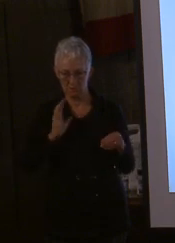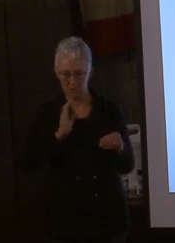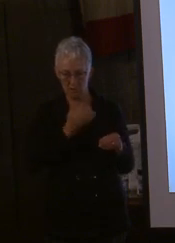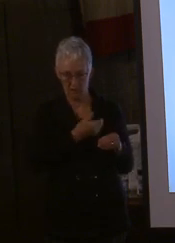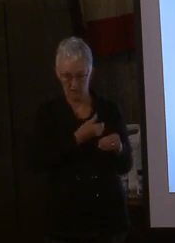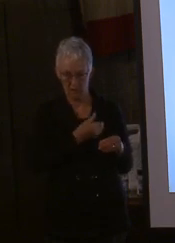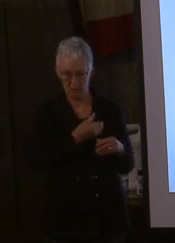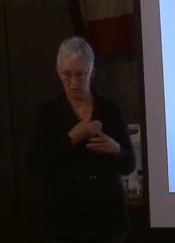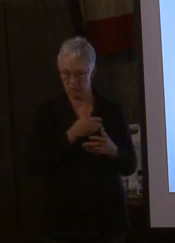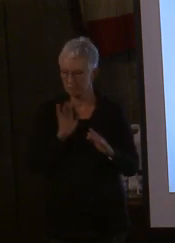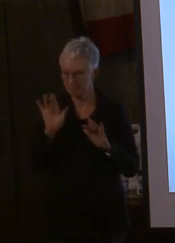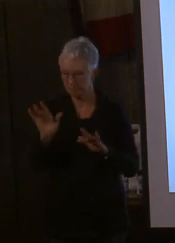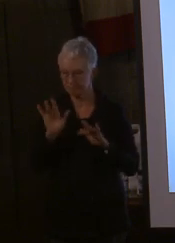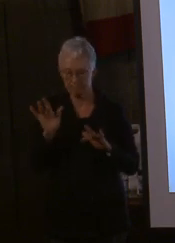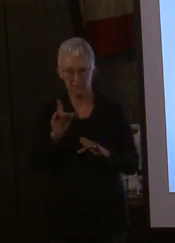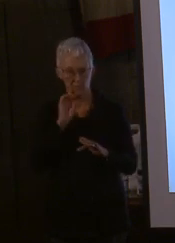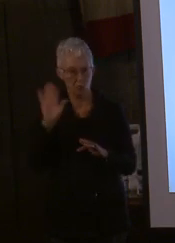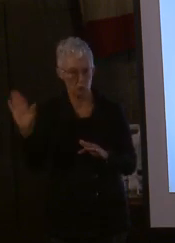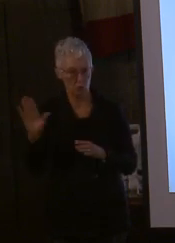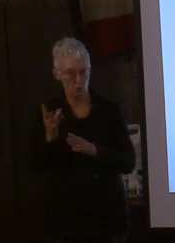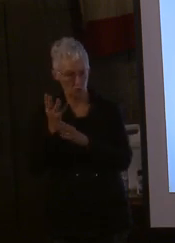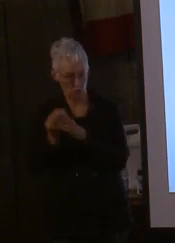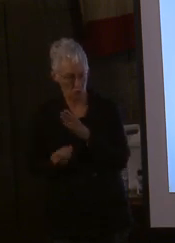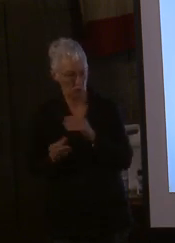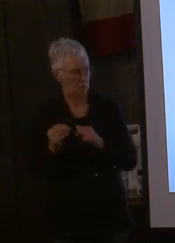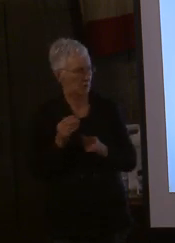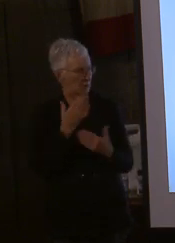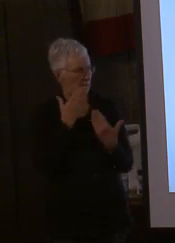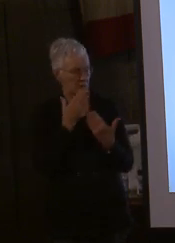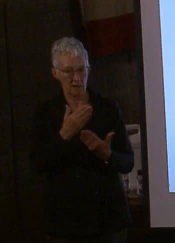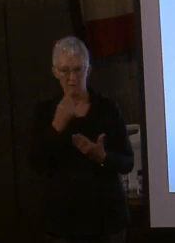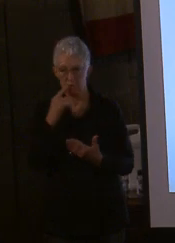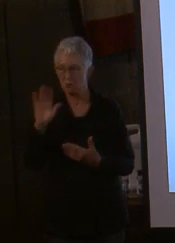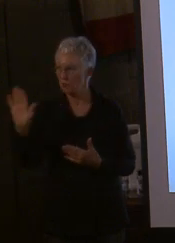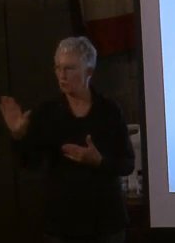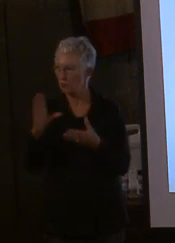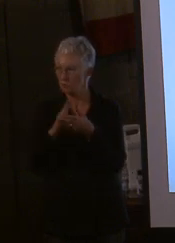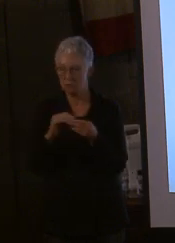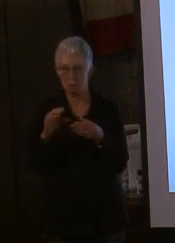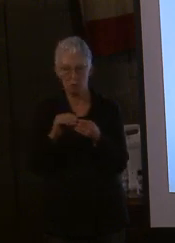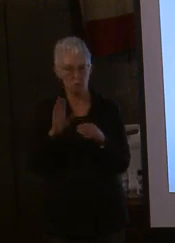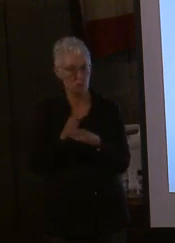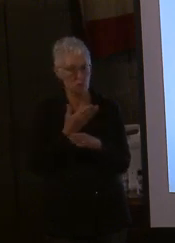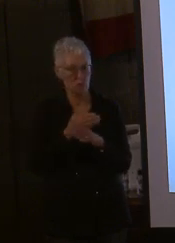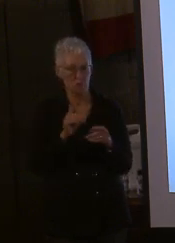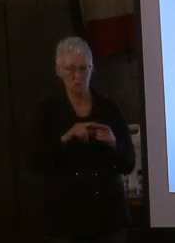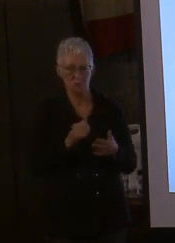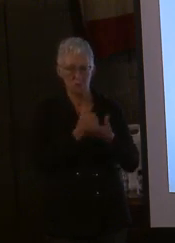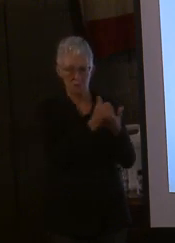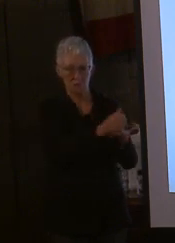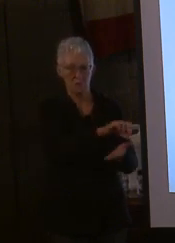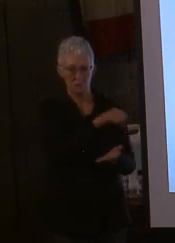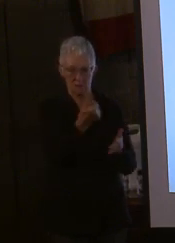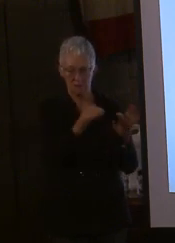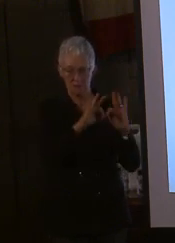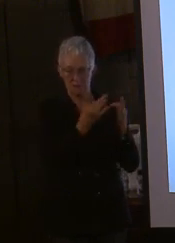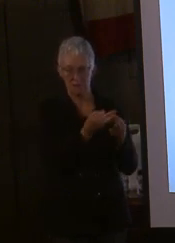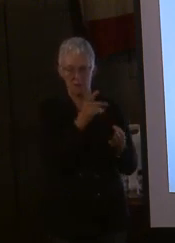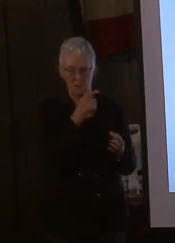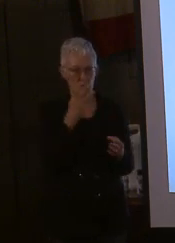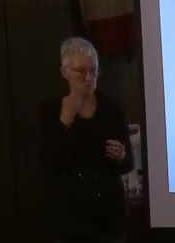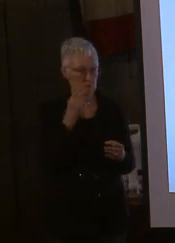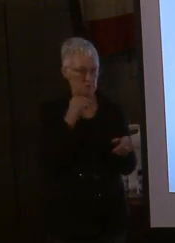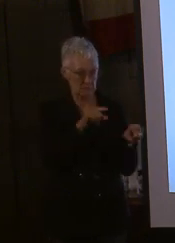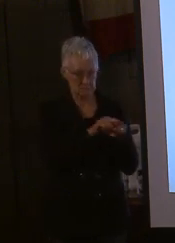And thank you for the testimony here so that you can help other families who have experienced the same thing know that